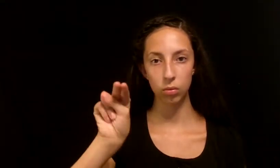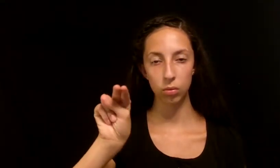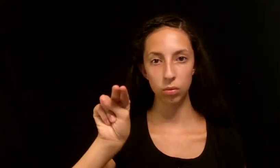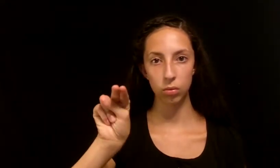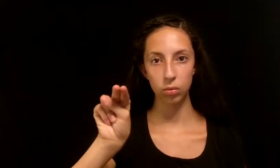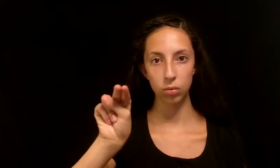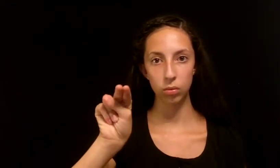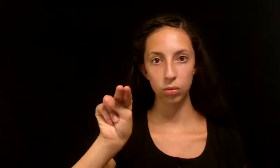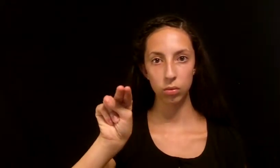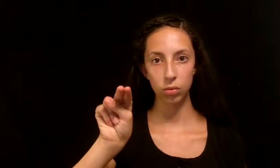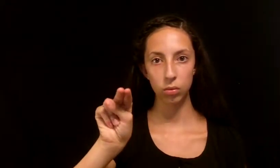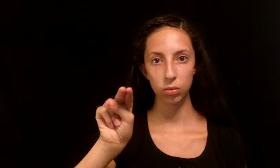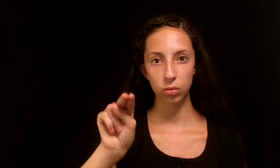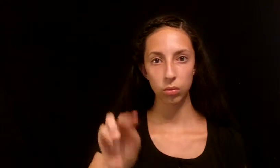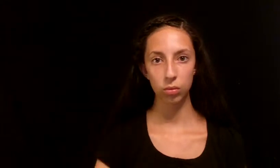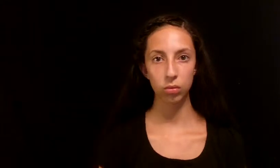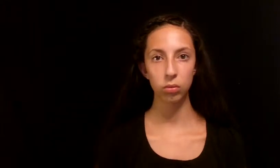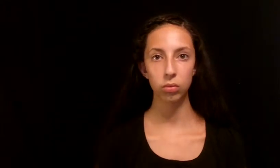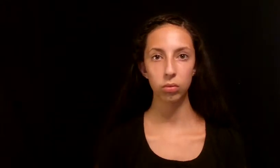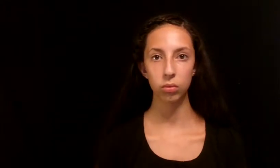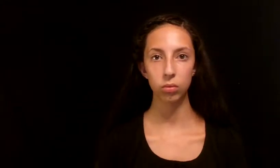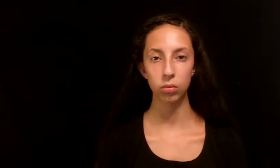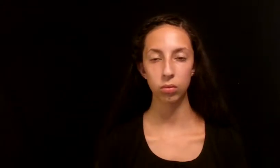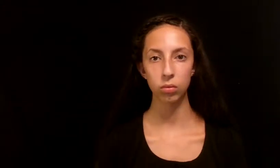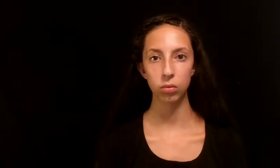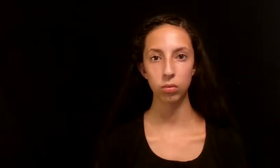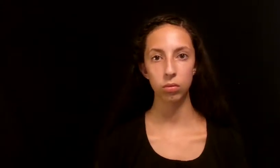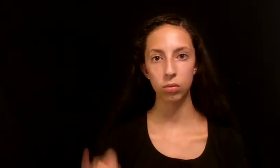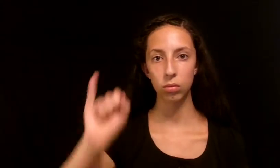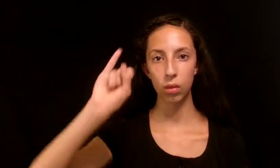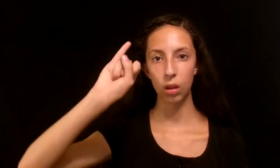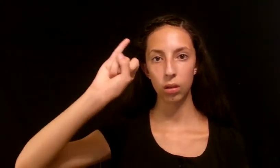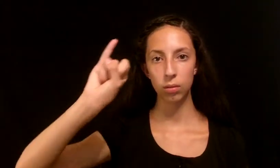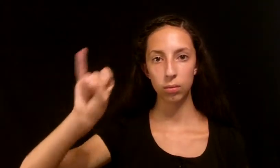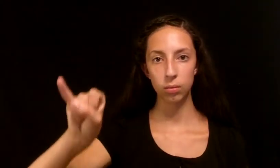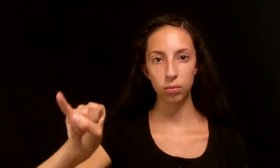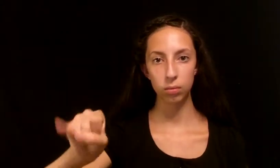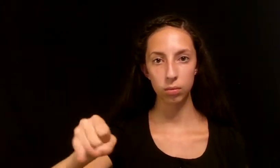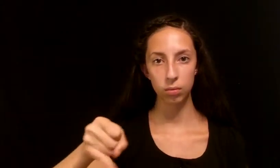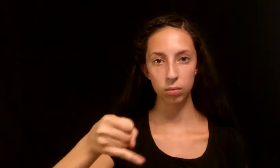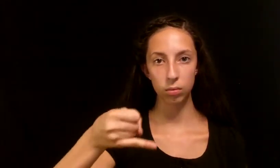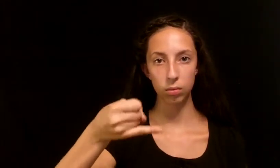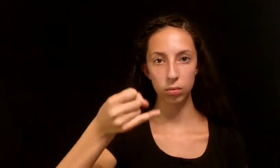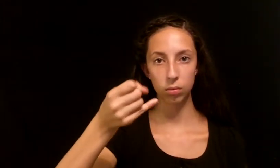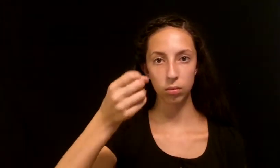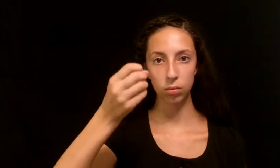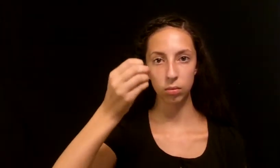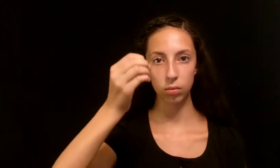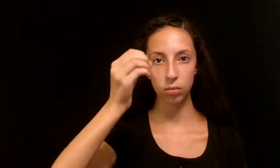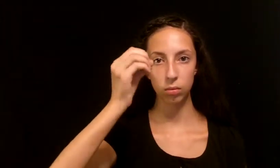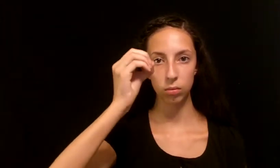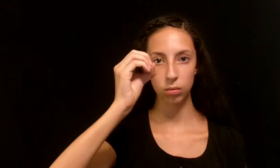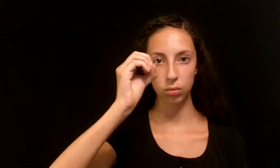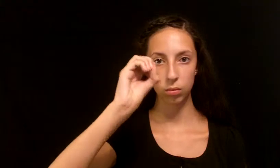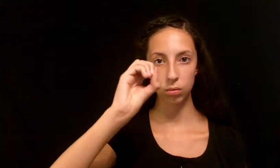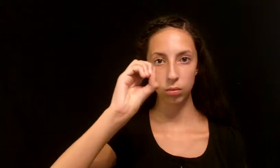J-O-H-N. But a cursive John would be the J would turn into an O, and then there would be